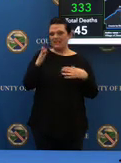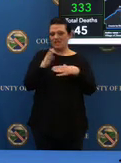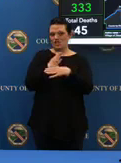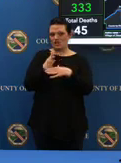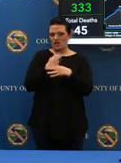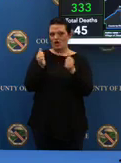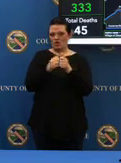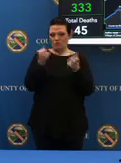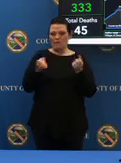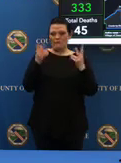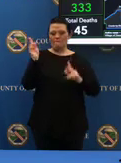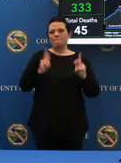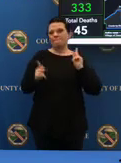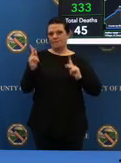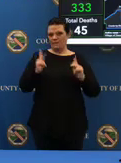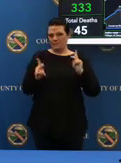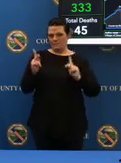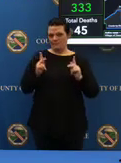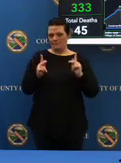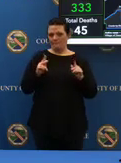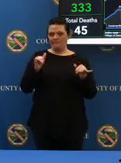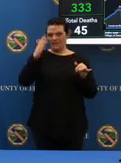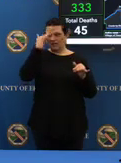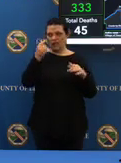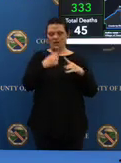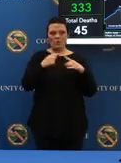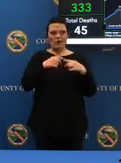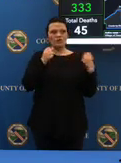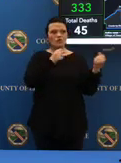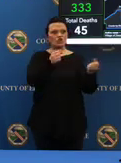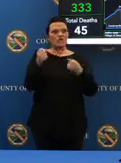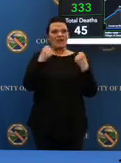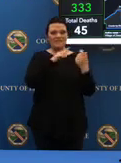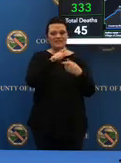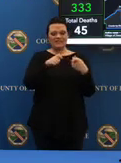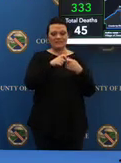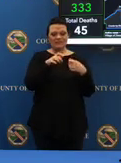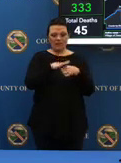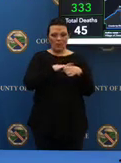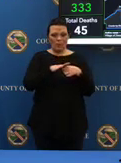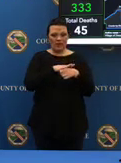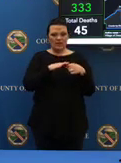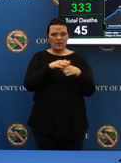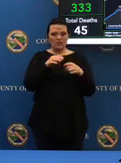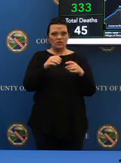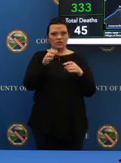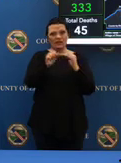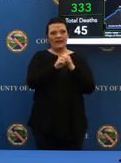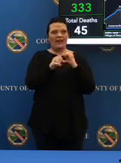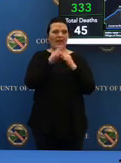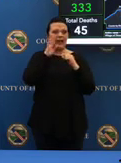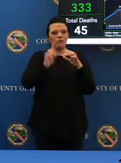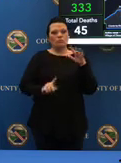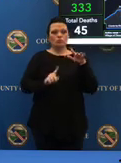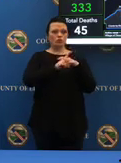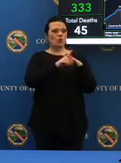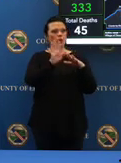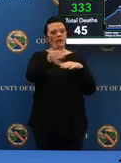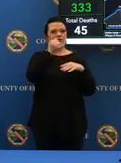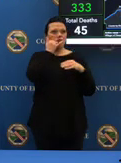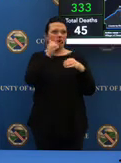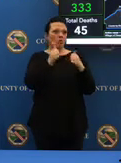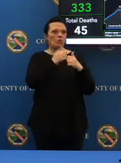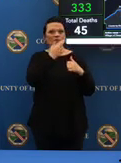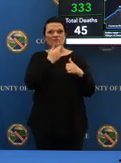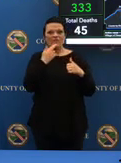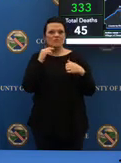a lot of folks. That's why when you're driving around in a particular location, you can get an ad that pops up on your phone for the restaurant or the business